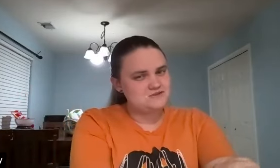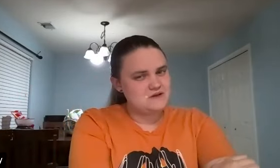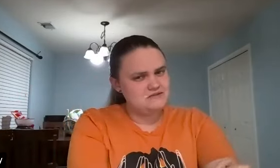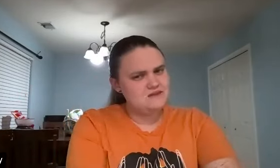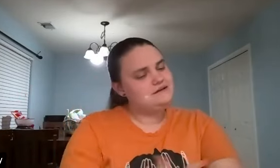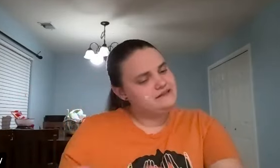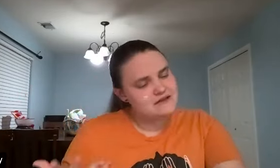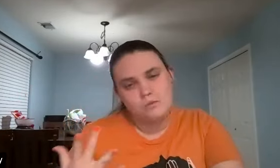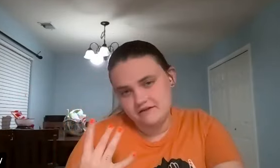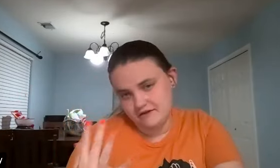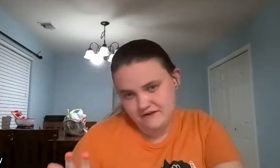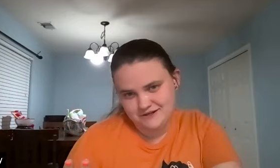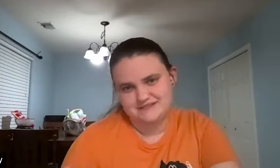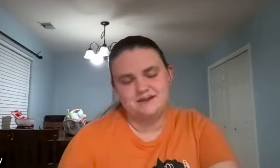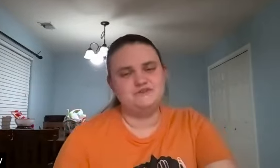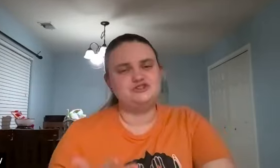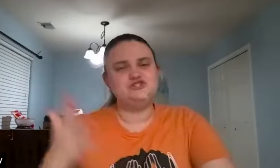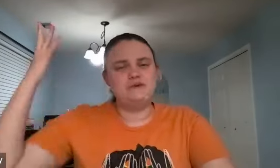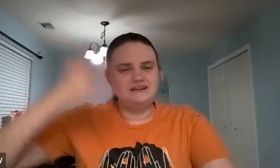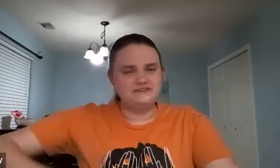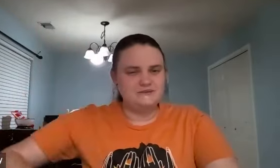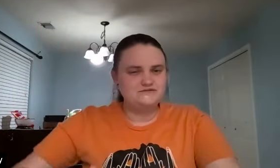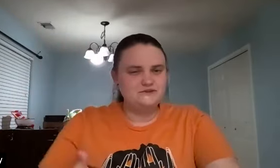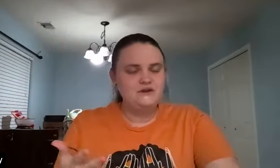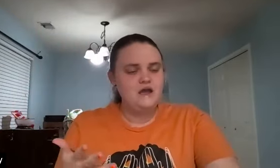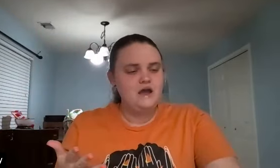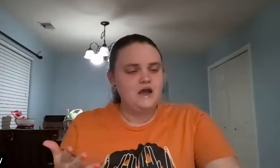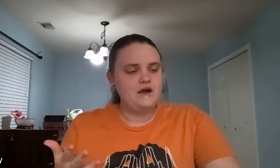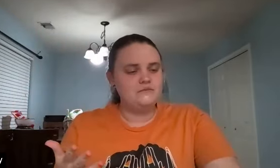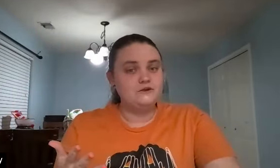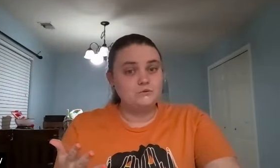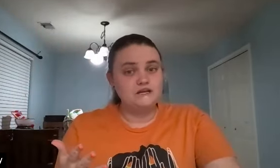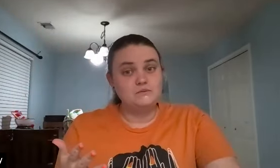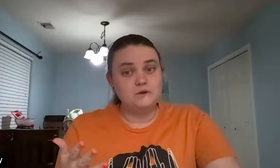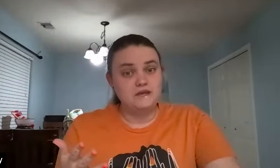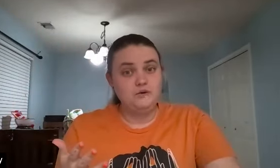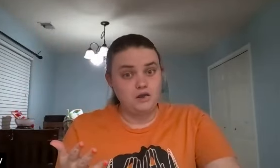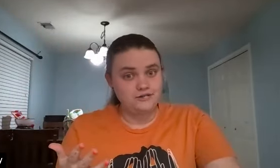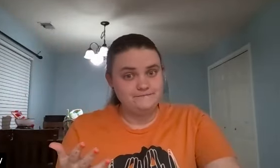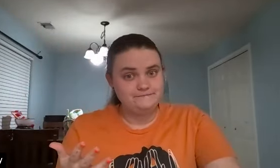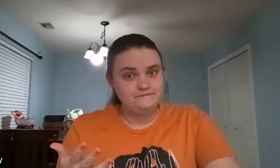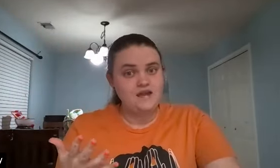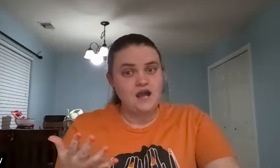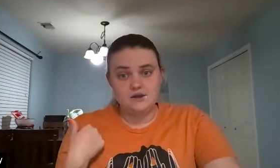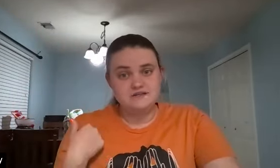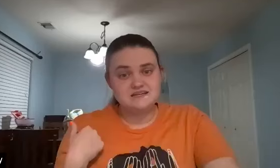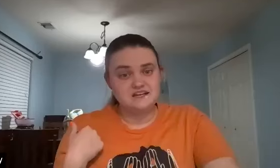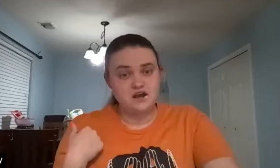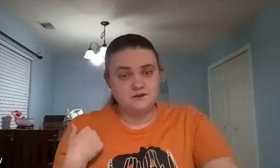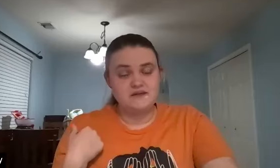I'd like to say one of their favorites. There's so many different types of food. Fair warning, it will make you hungry. I always get like hungry, and by the